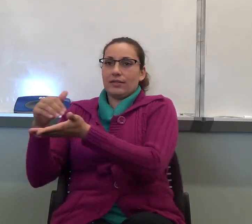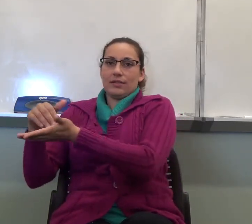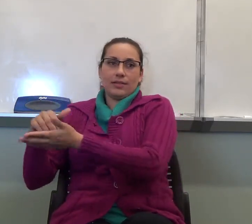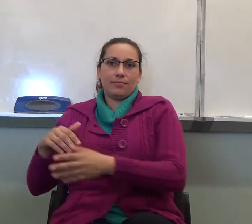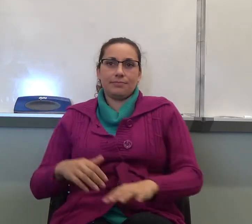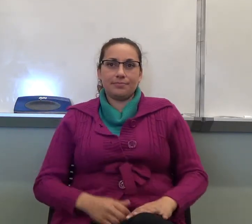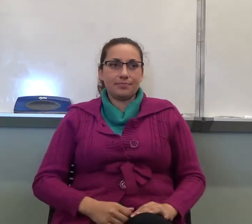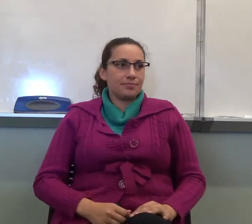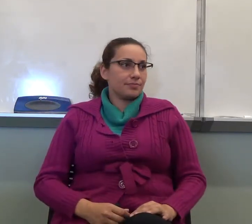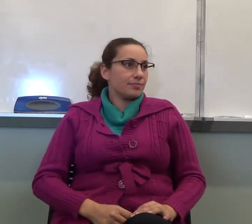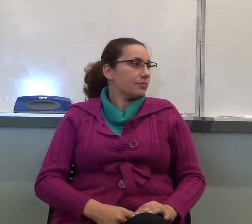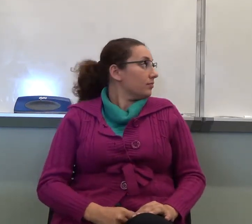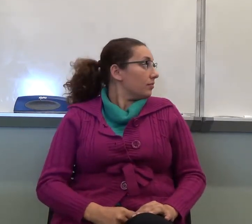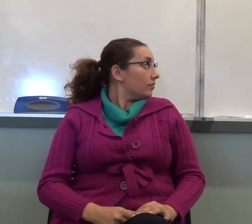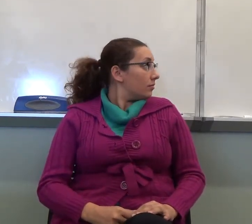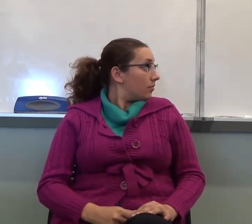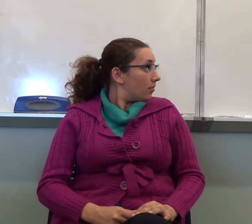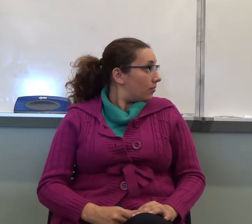Repeating decimals,